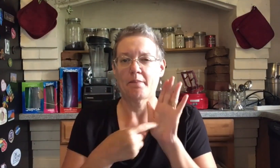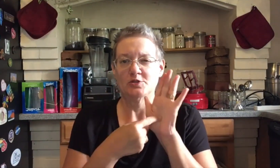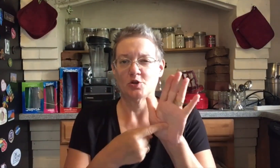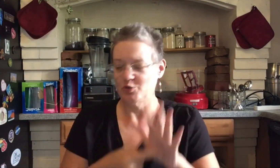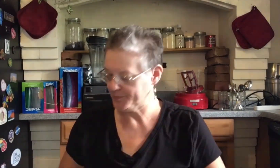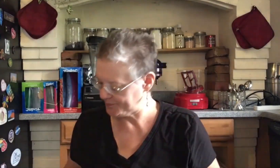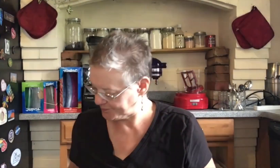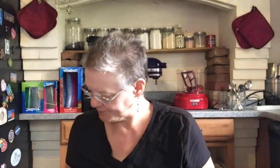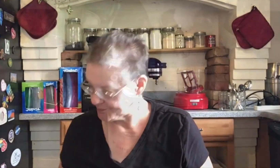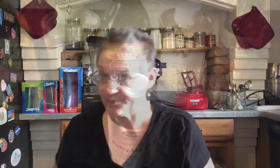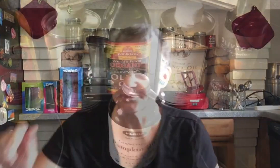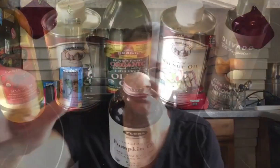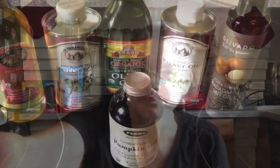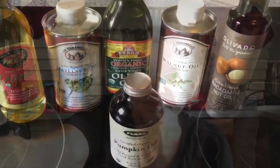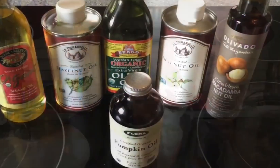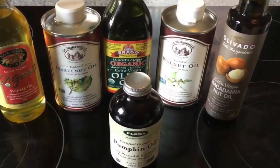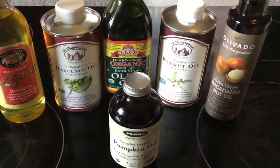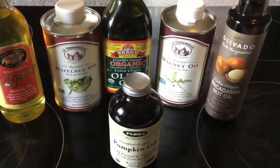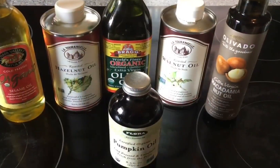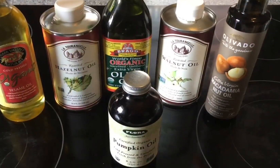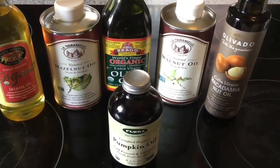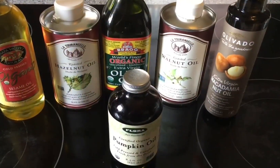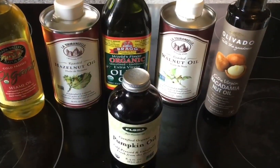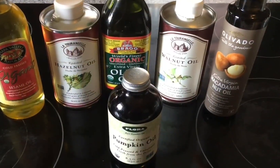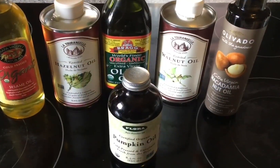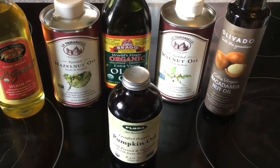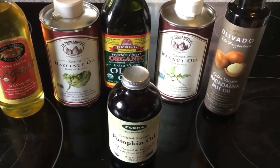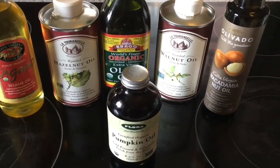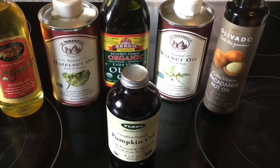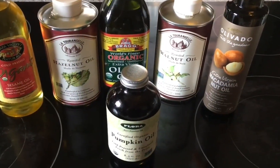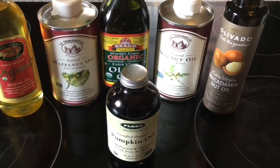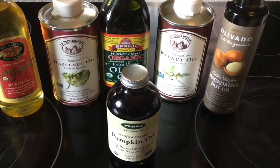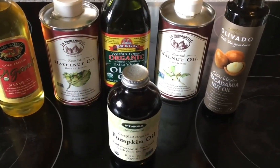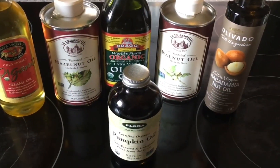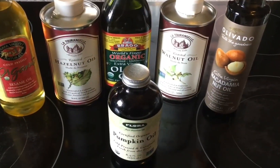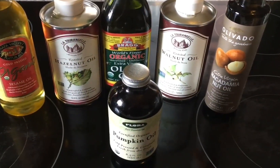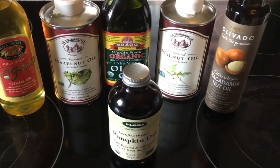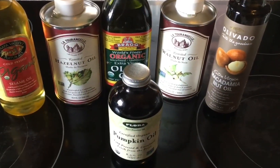if they're heated to high heat. Let me show you.